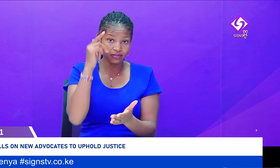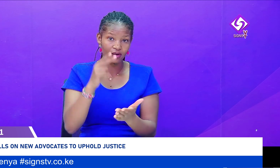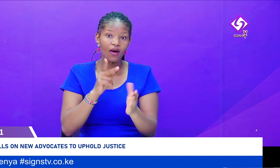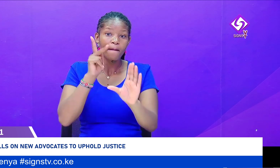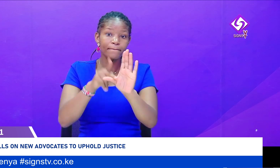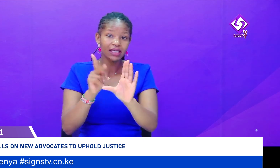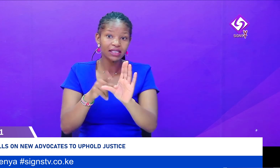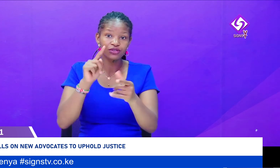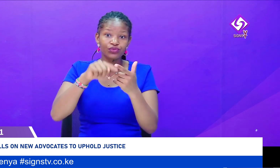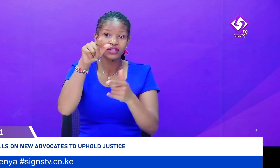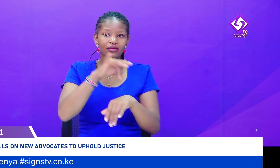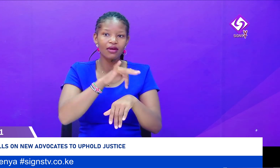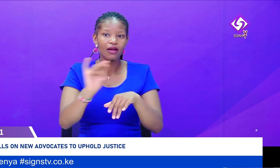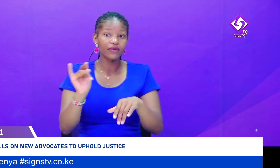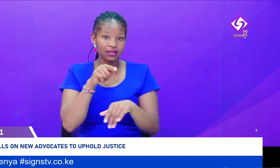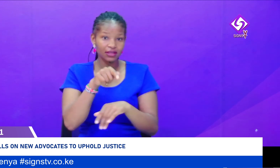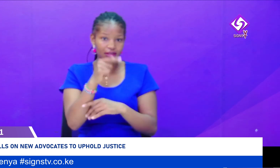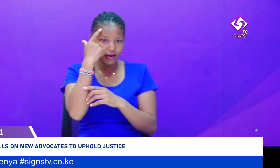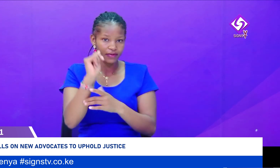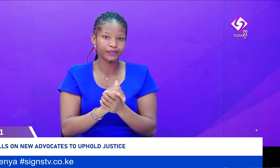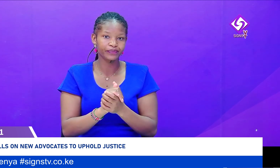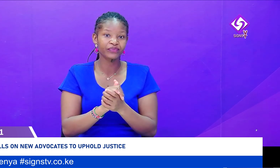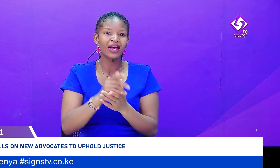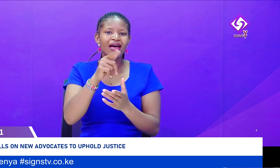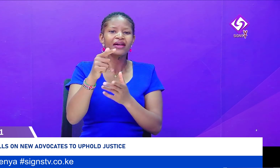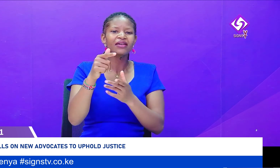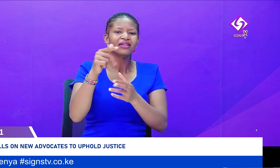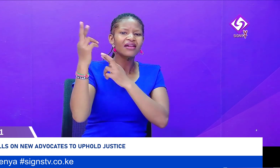being admitted. She emphasized that the country's